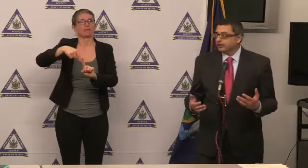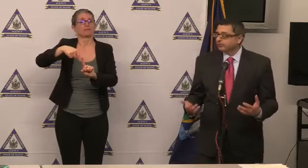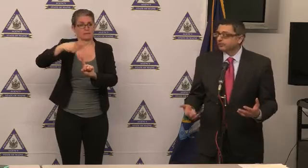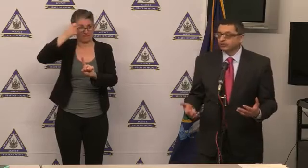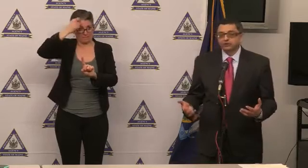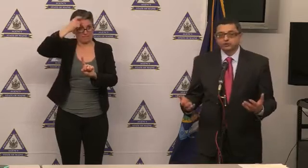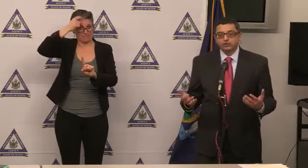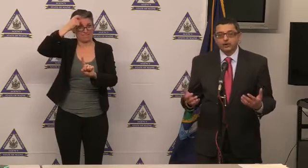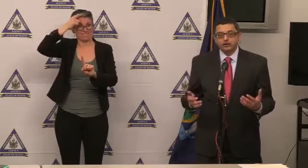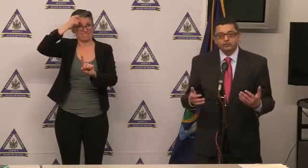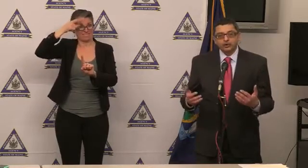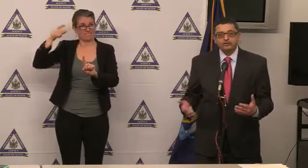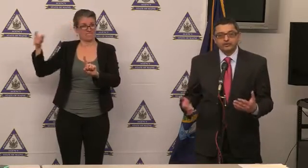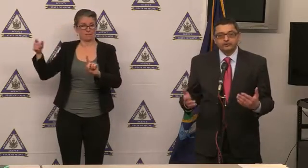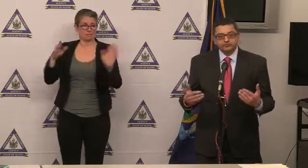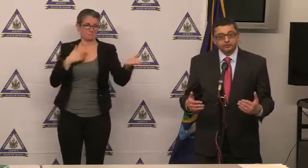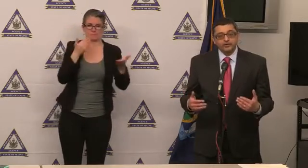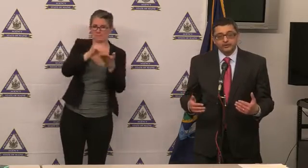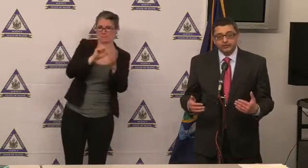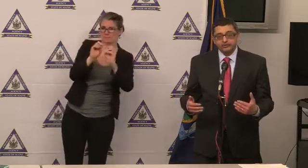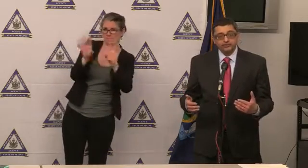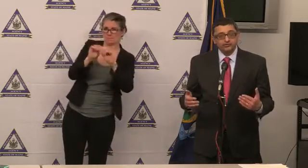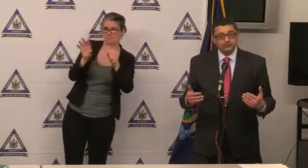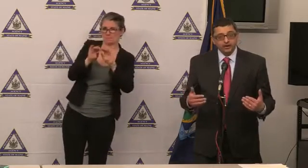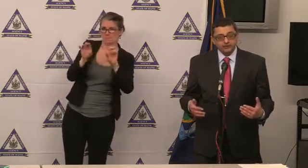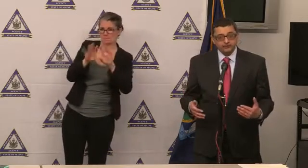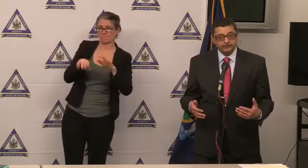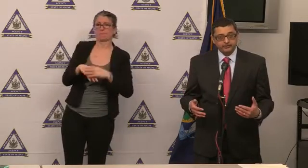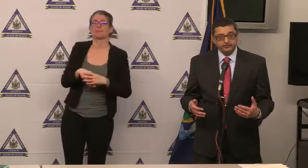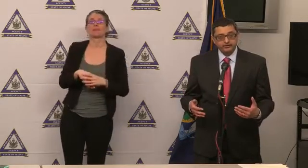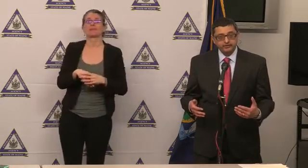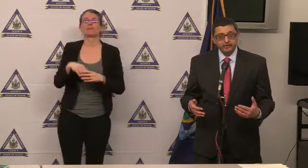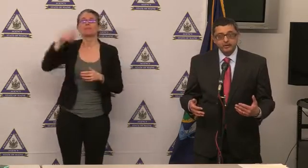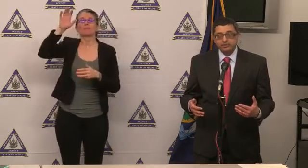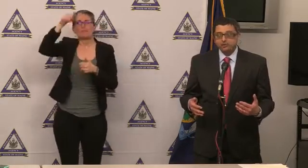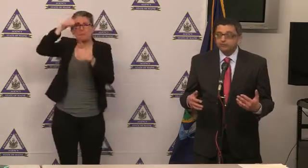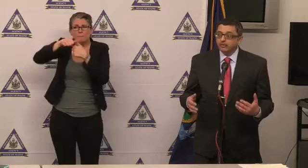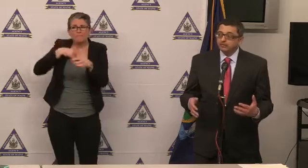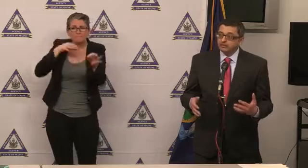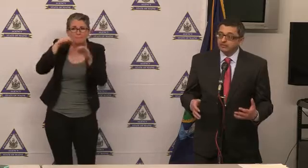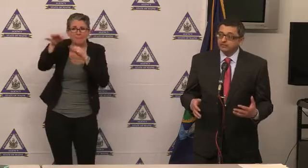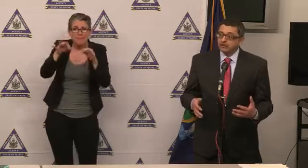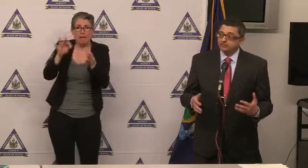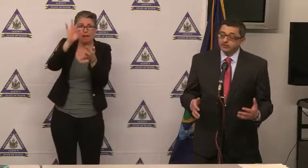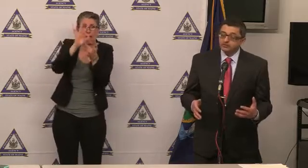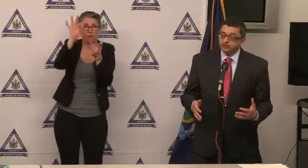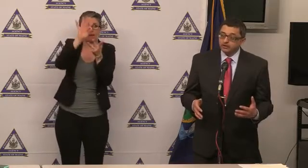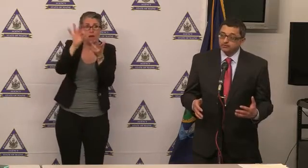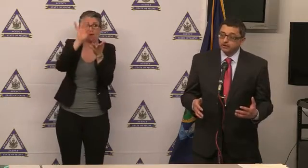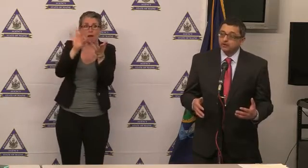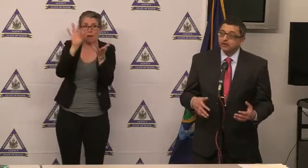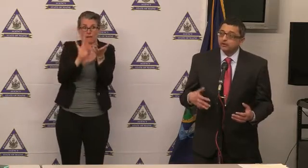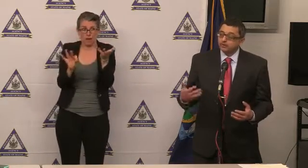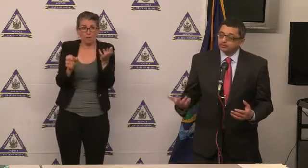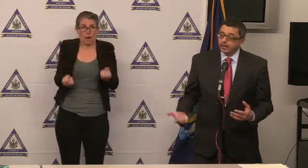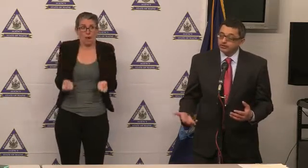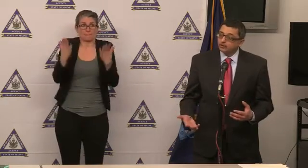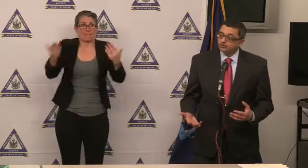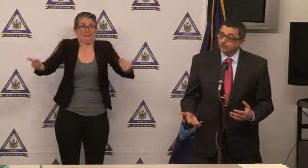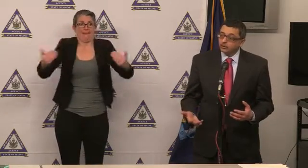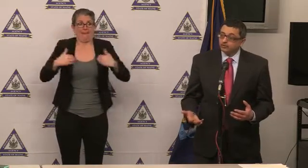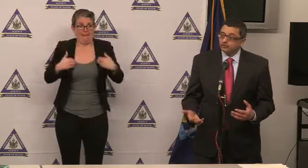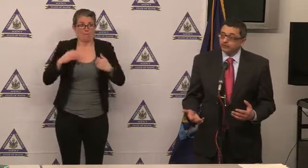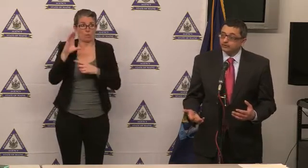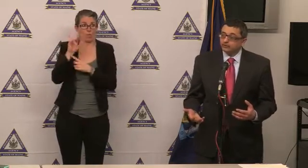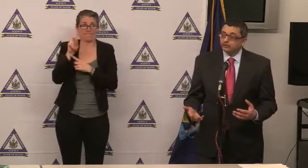for individuals who are residents, full-time residents of other states, but who might be in Maine temporarily, who are diagnosed